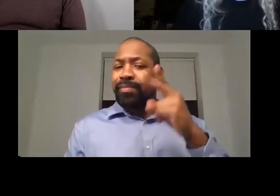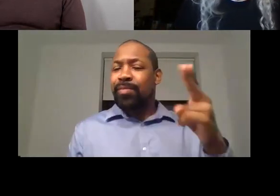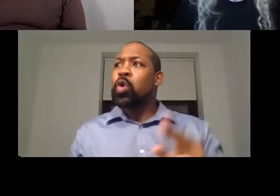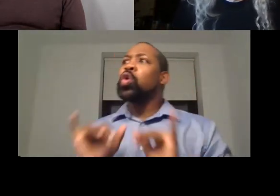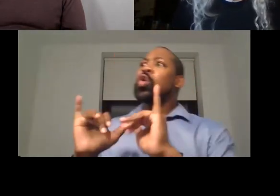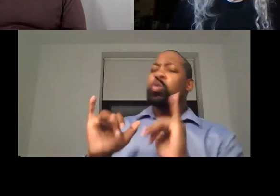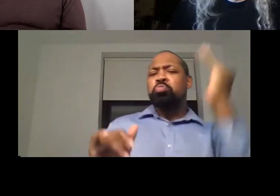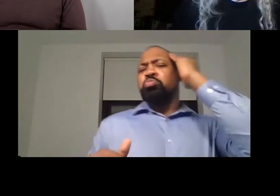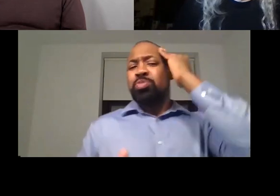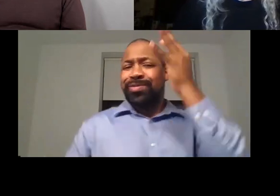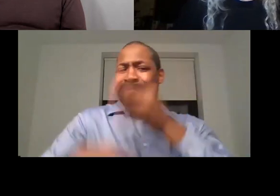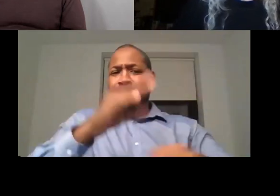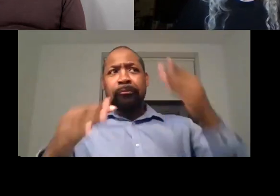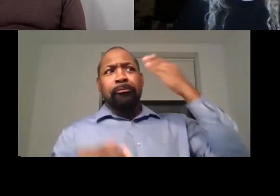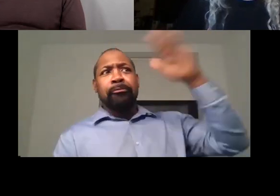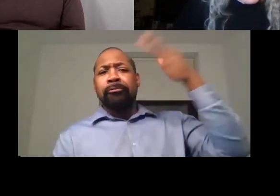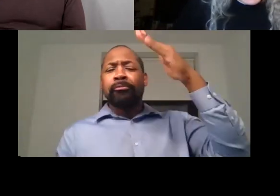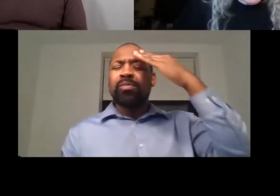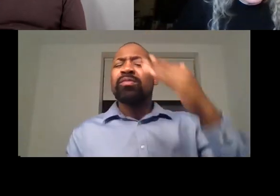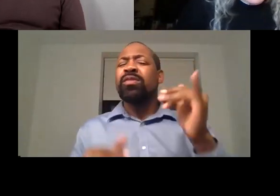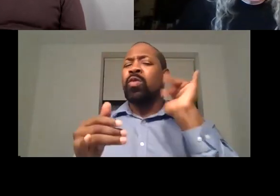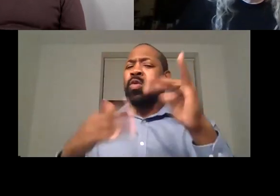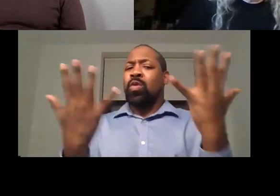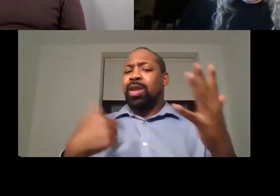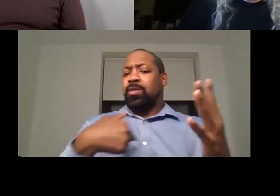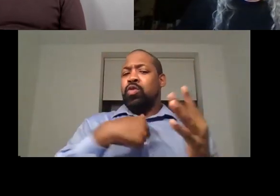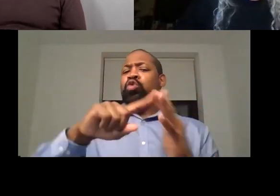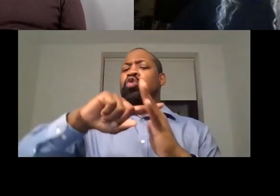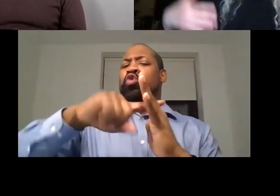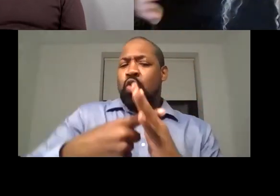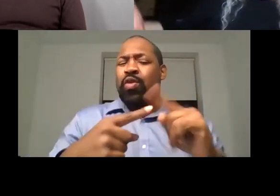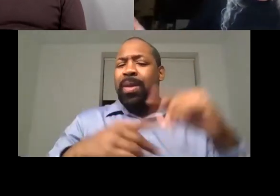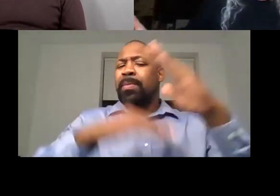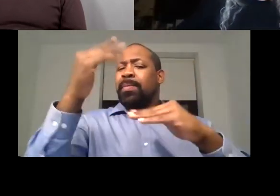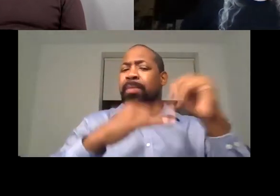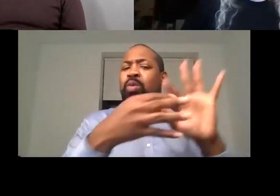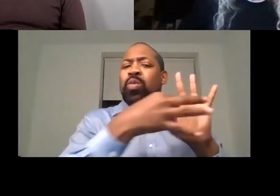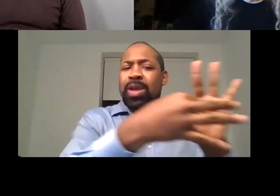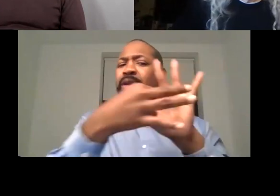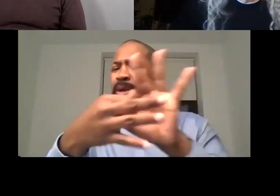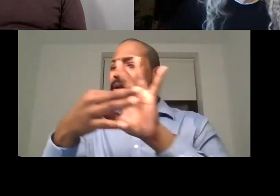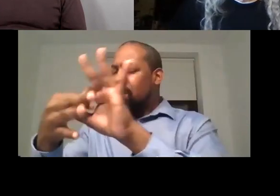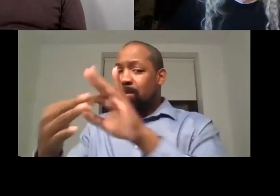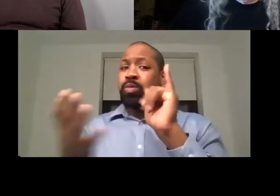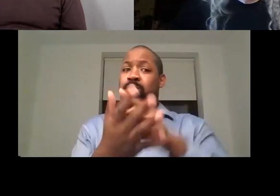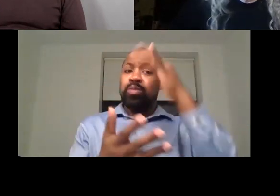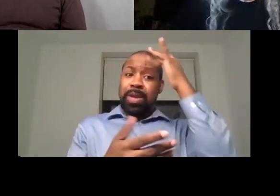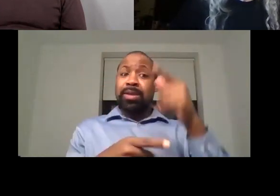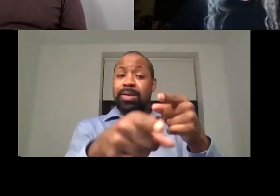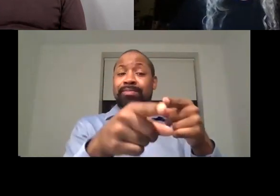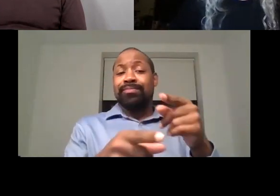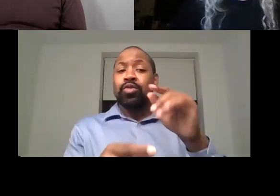we've exposed them, then they realize, oh, the Commission for the Deaf and Hard of Hearing is something that's doing X, Y, and Z rather than an unknown.